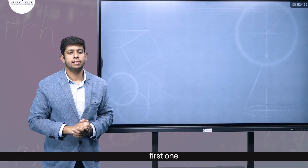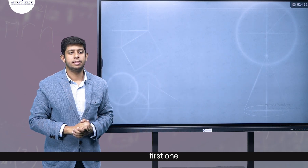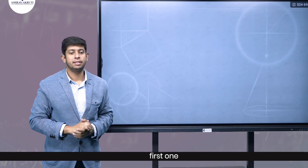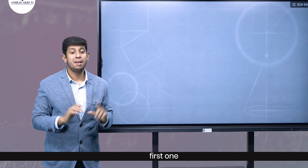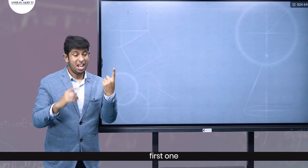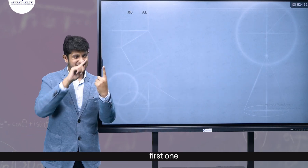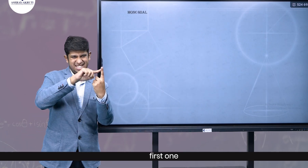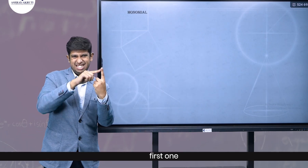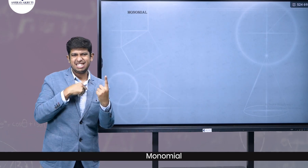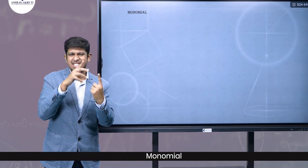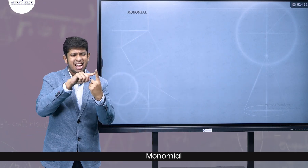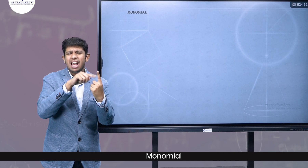First one, monomial.